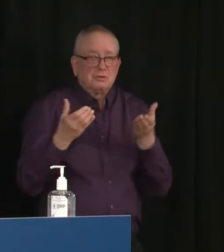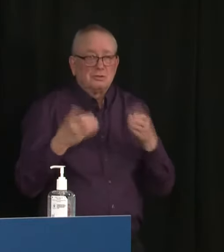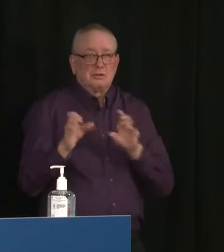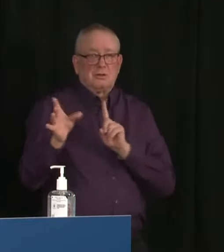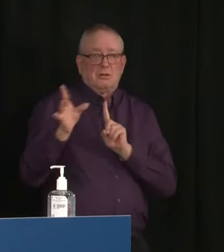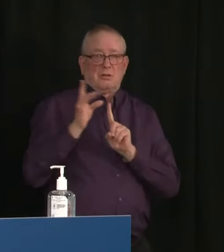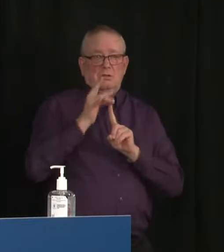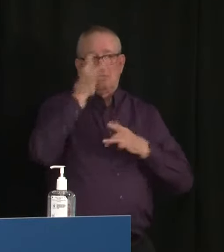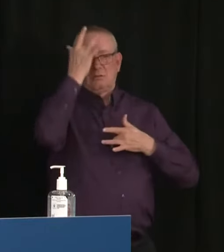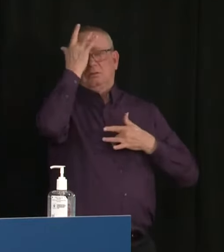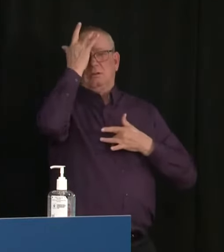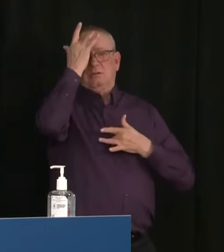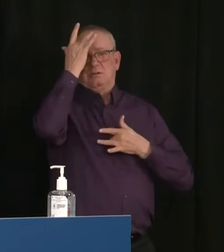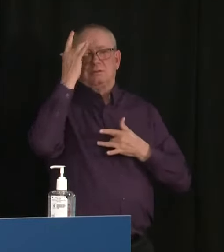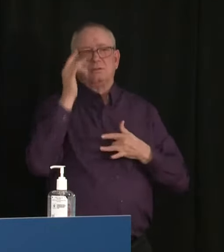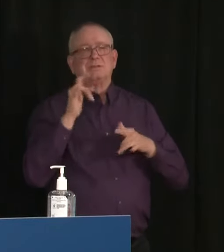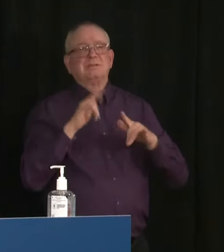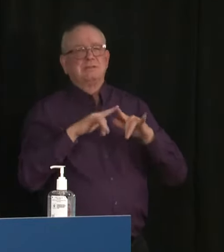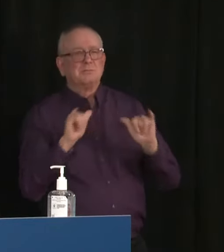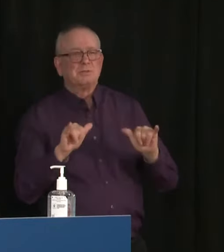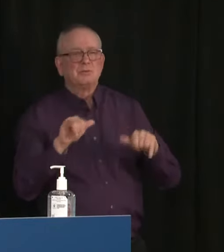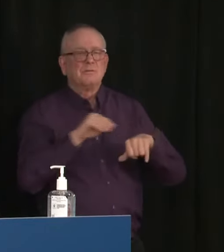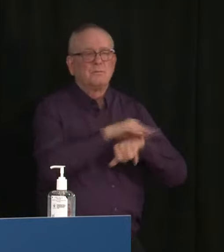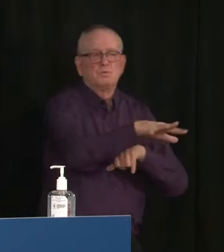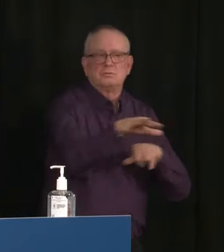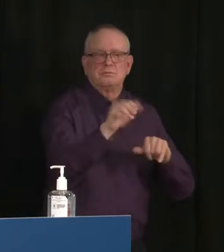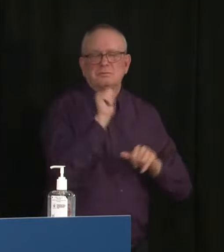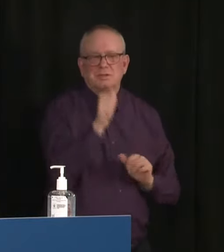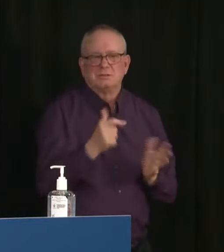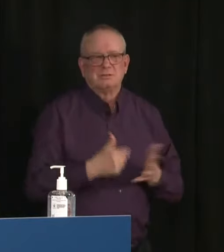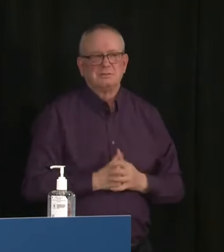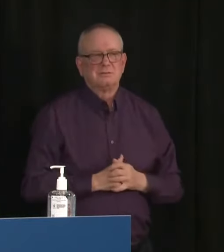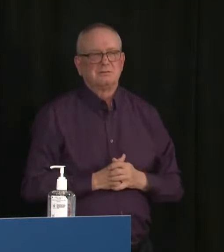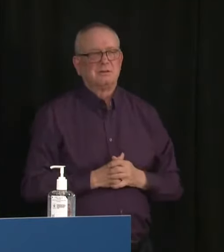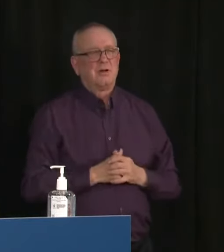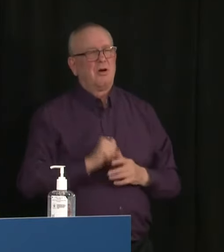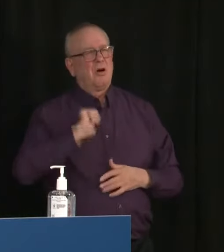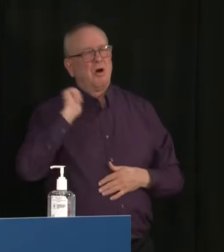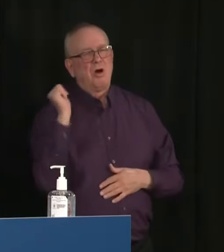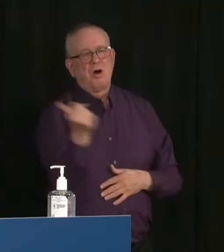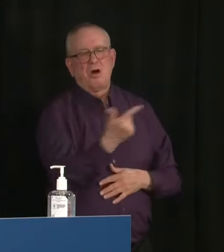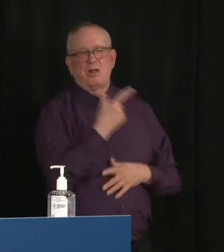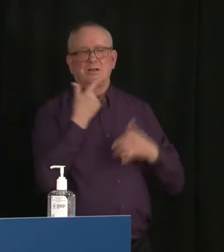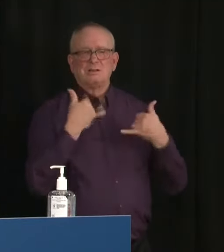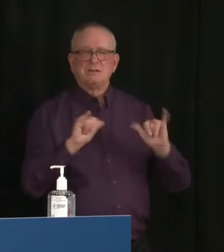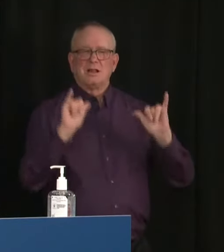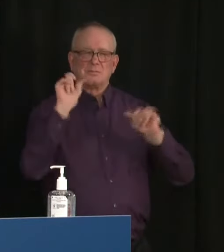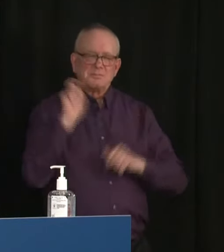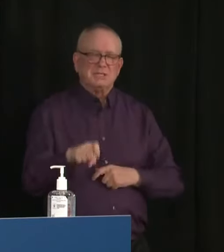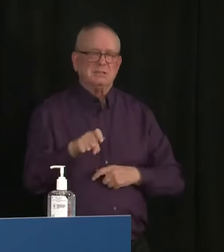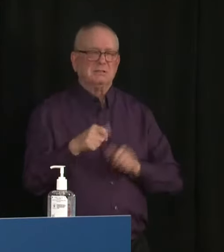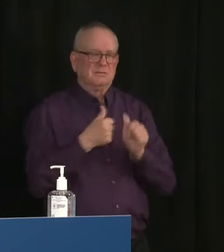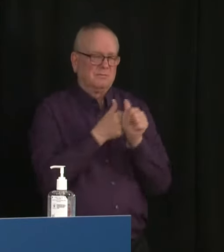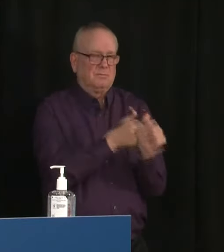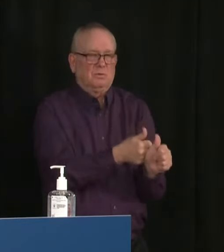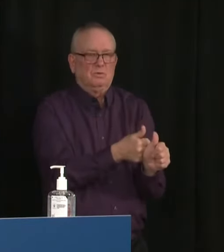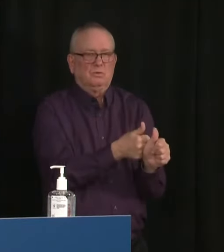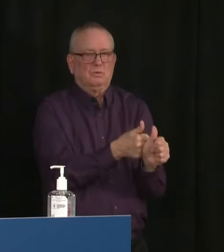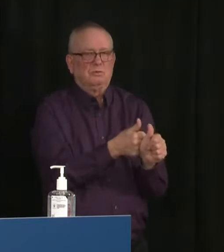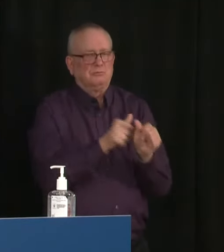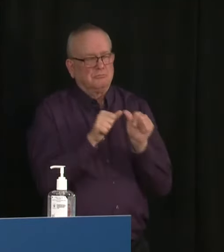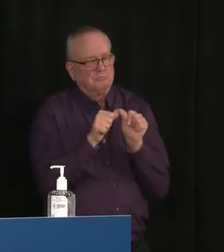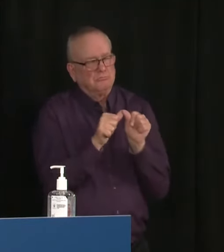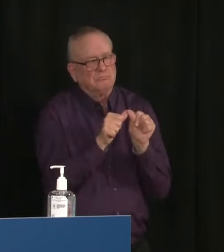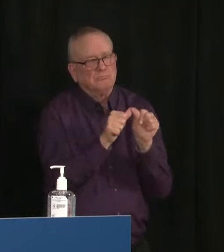setting the tone for all of us to keep following measures that we still need right now. In the coming months, when